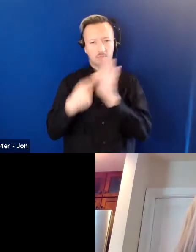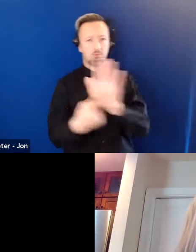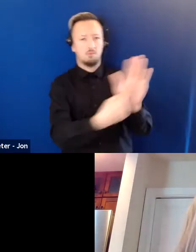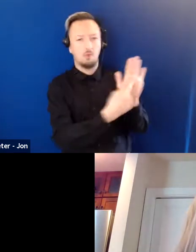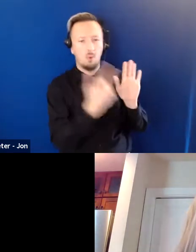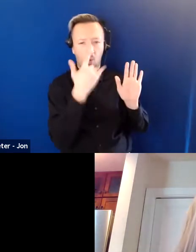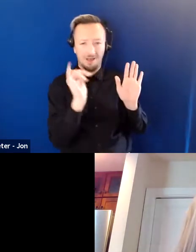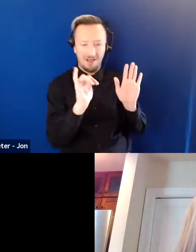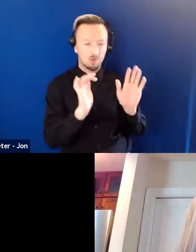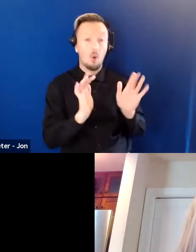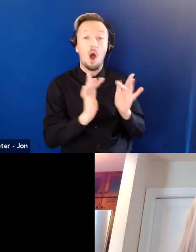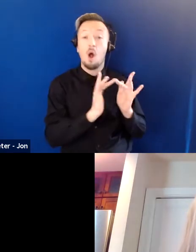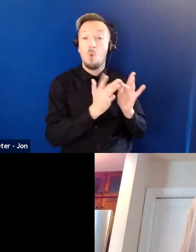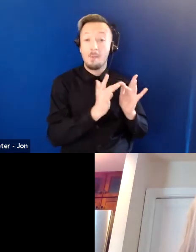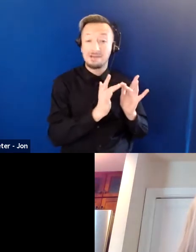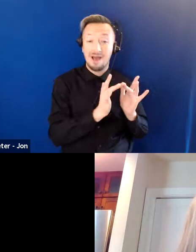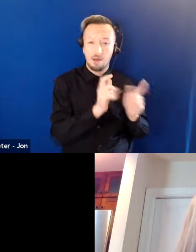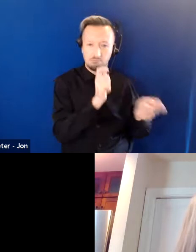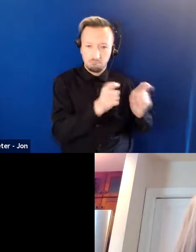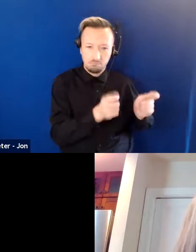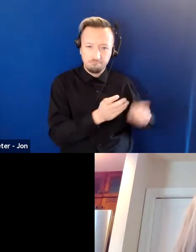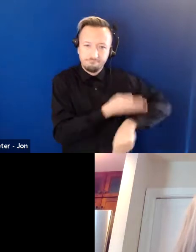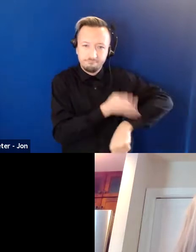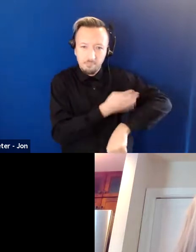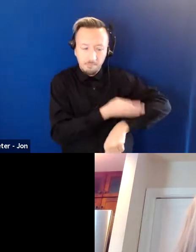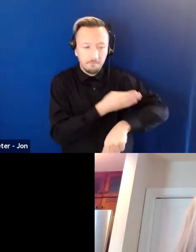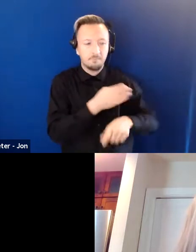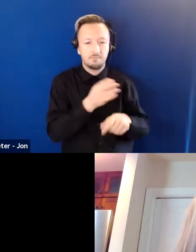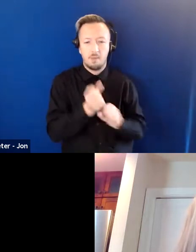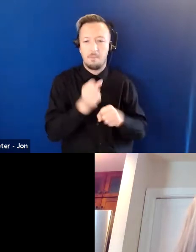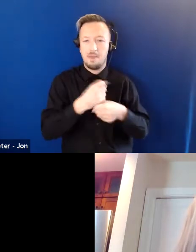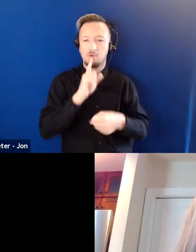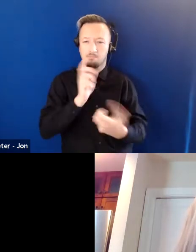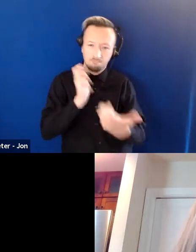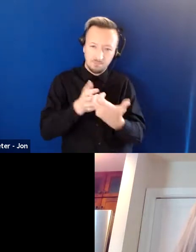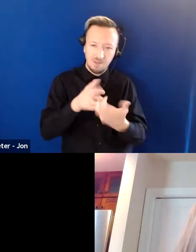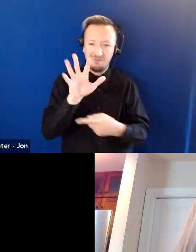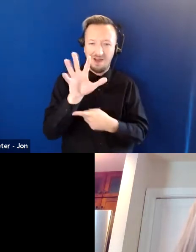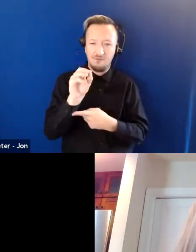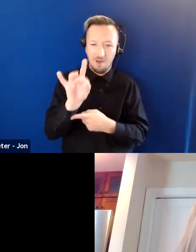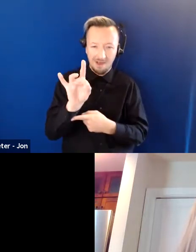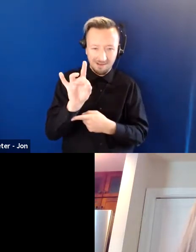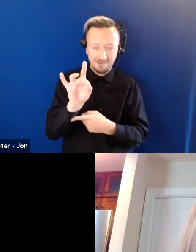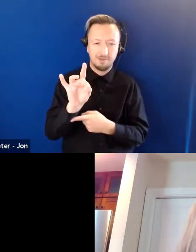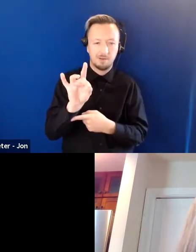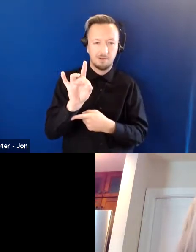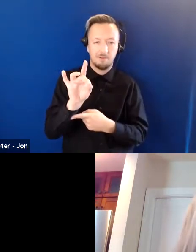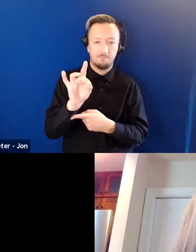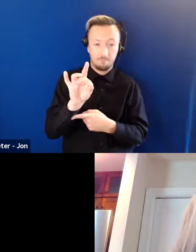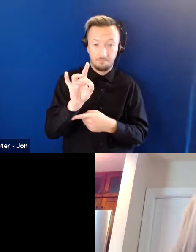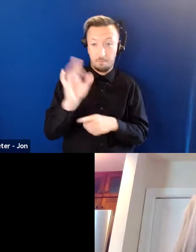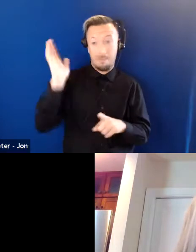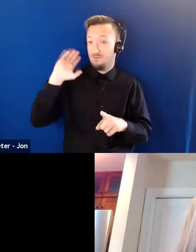redeveloped our website, made sure it was 508 compliant, which it